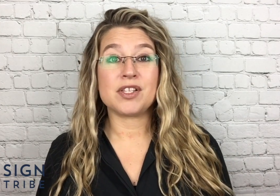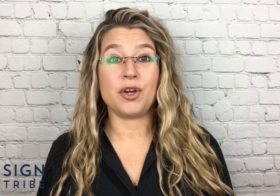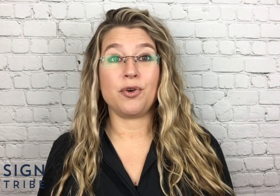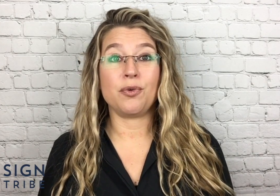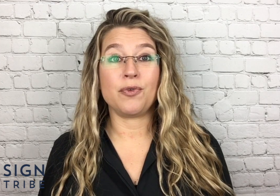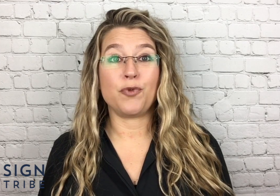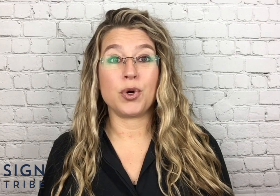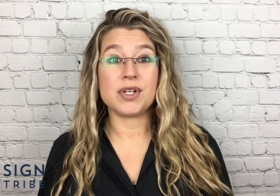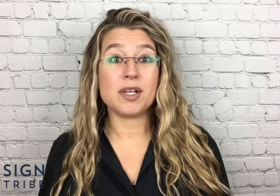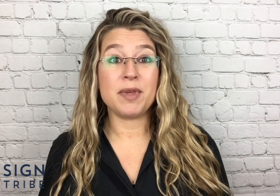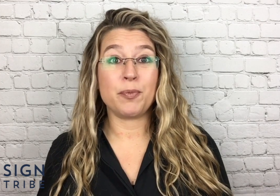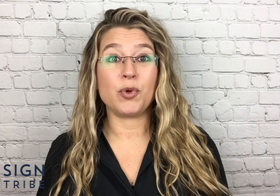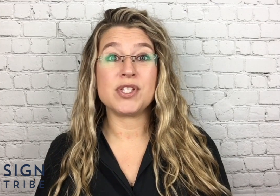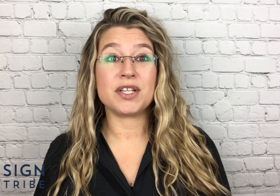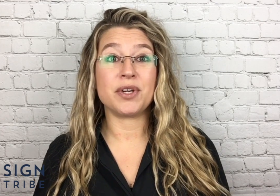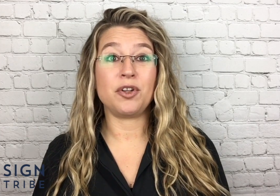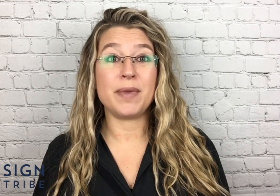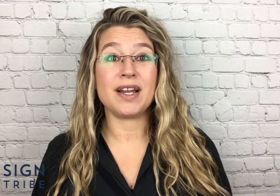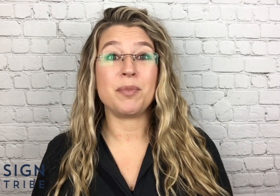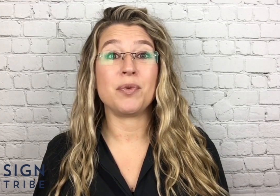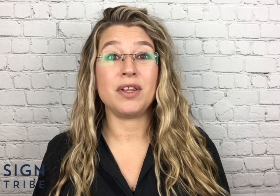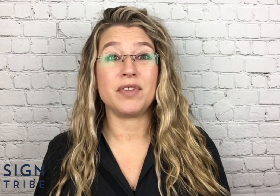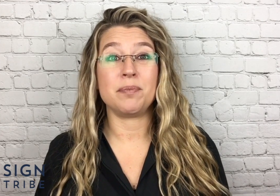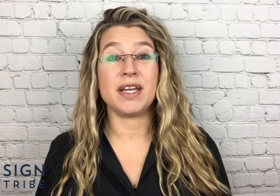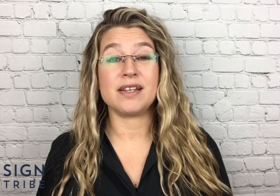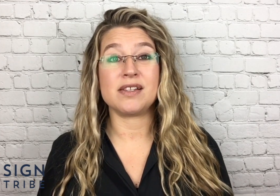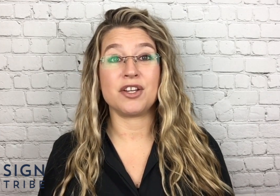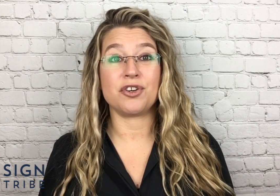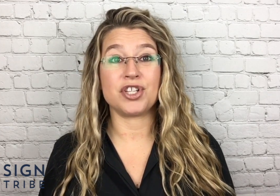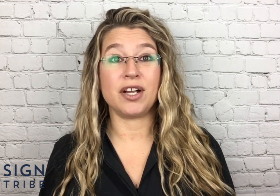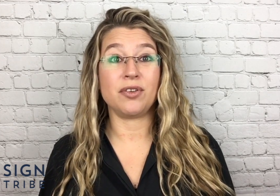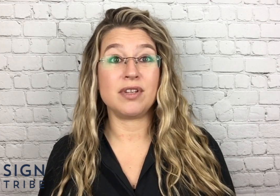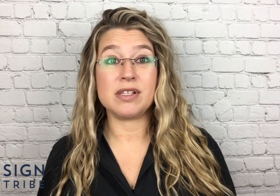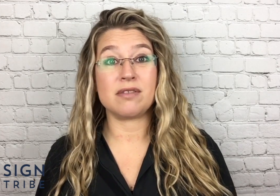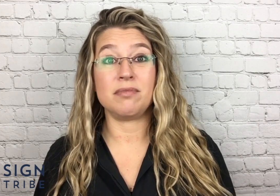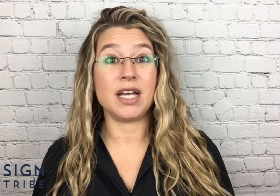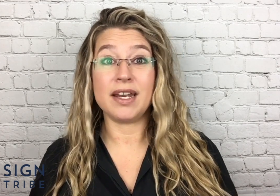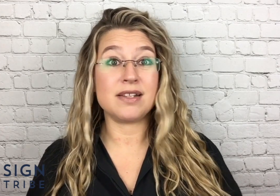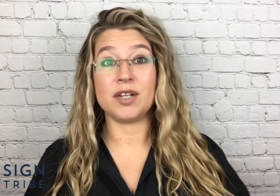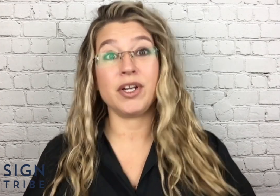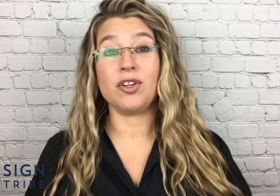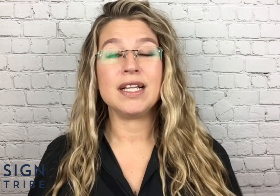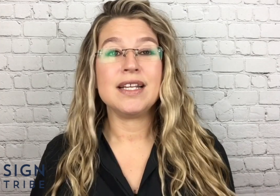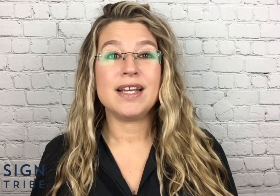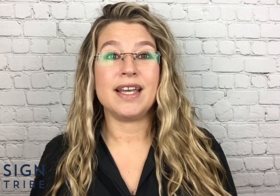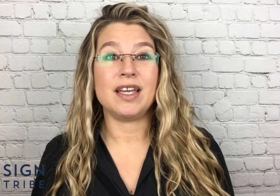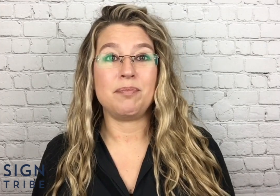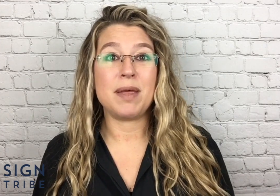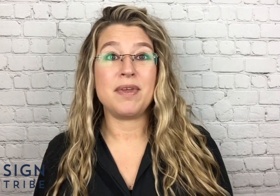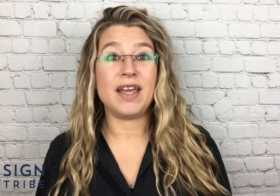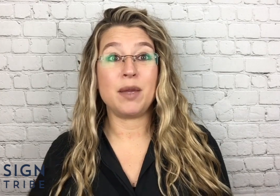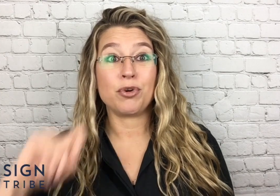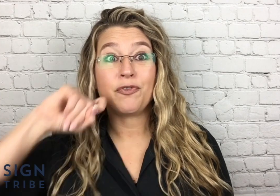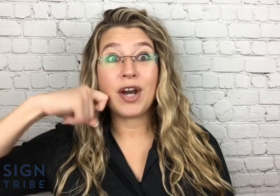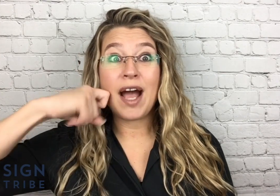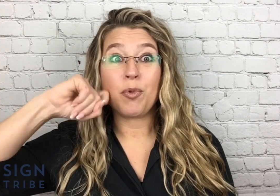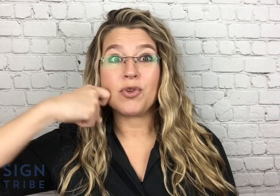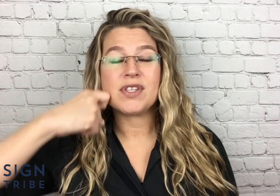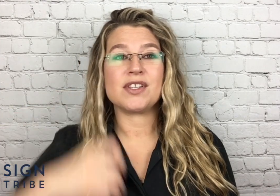So for some people, cereal may not be relevant because their child does not eat cereal and maybe they prefer apples. So they're going